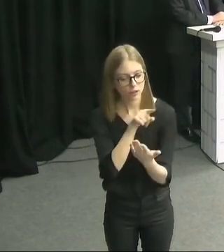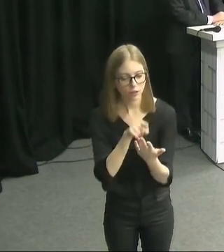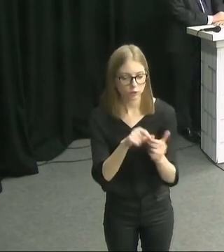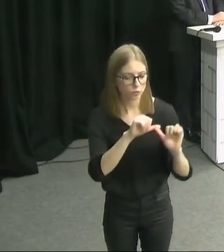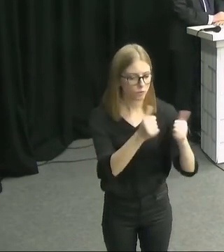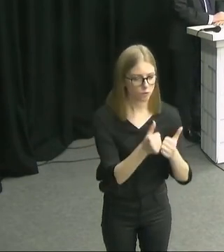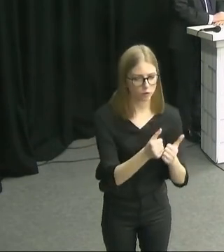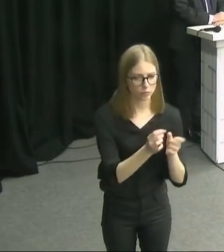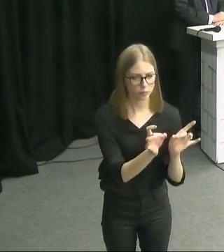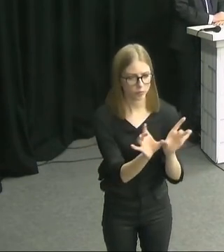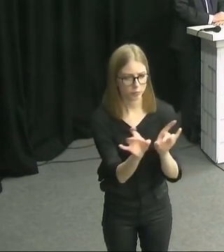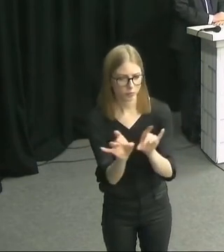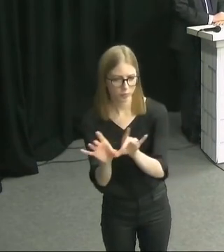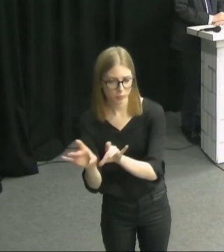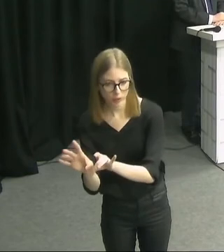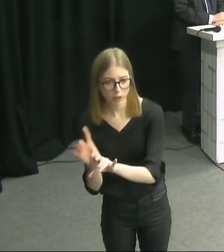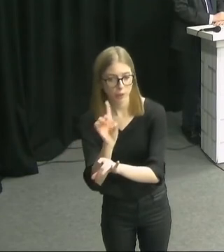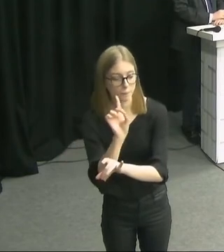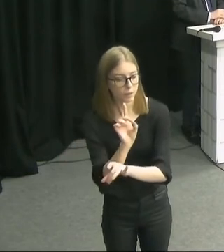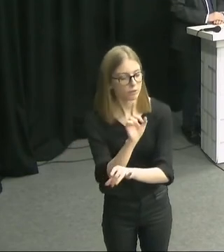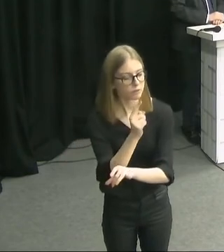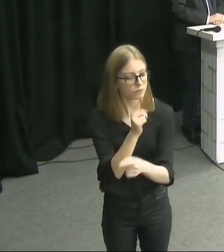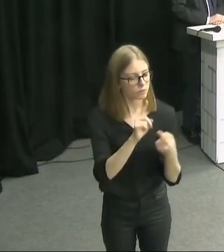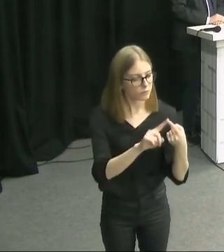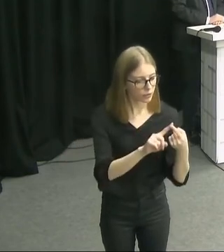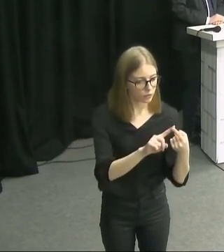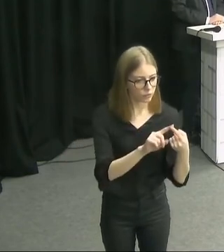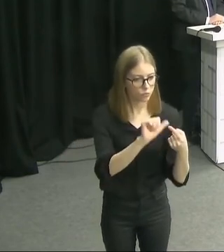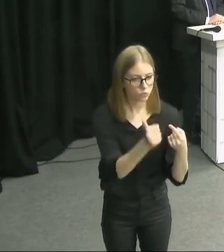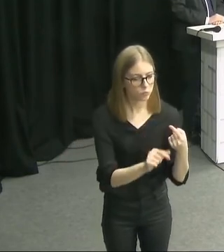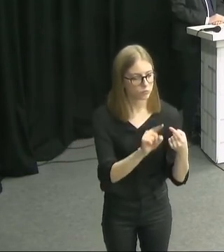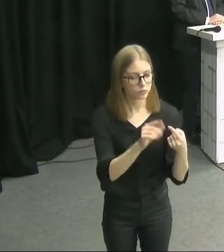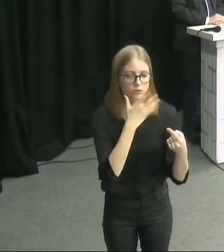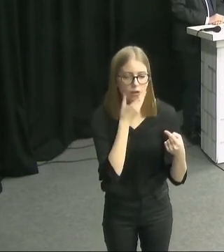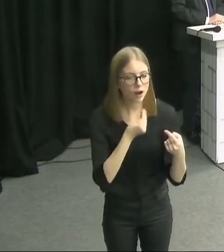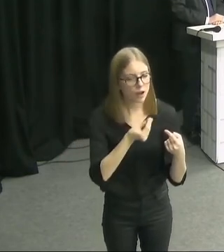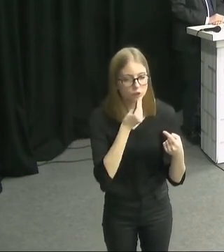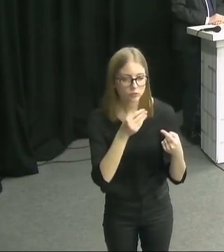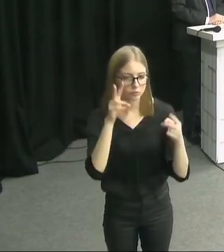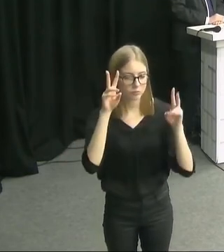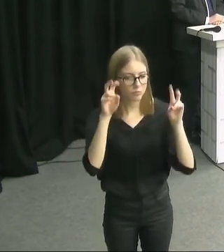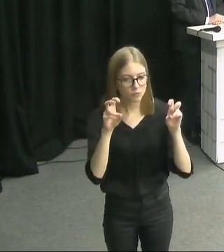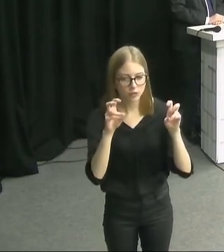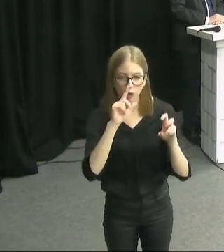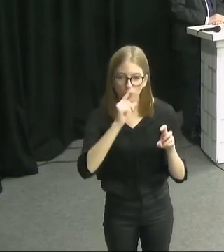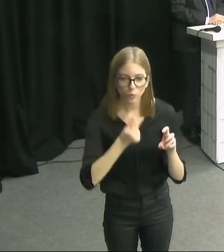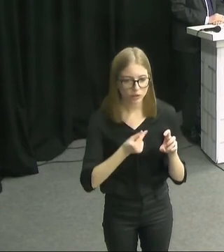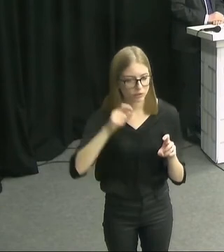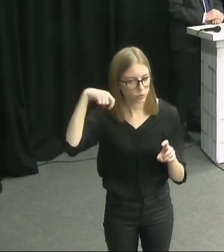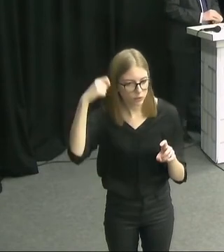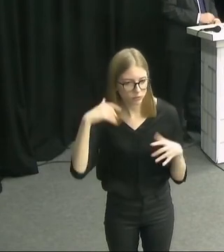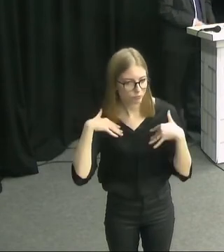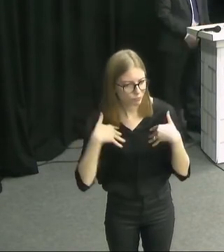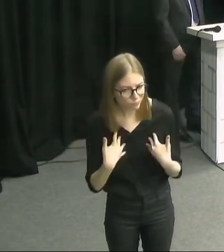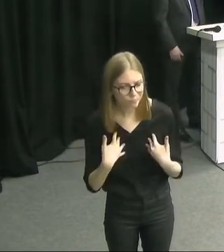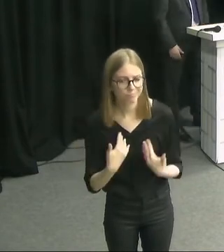1 minute. So there are several varieties of the same question in the app. I'll read